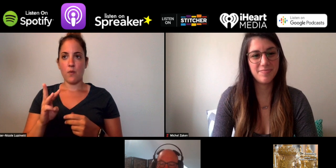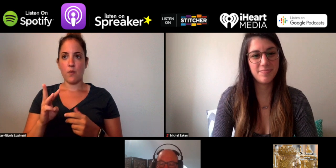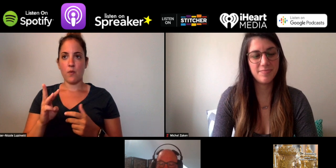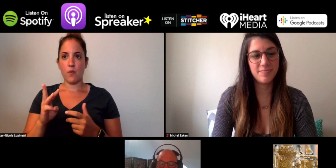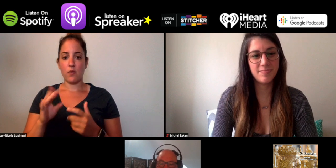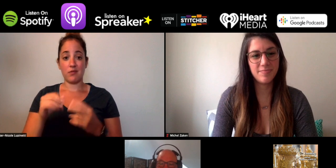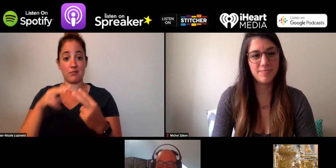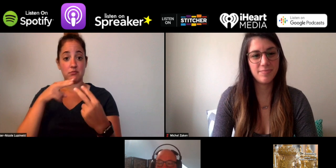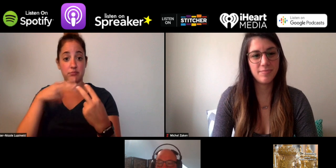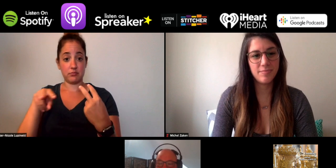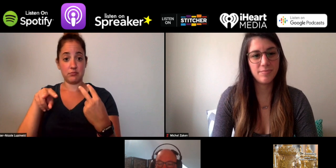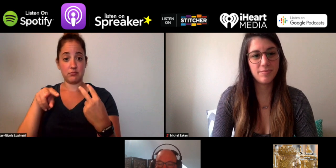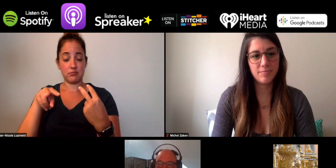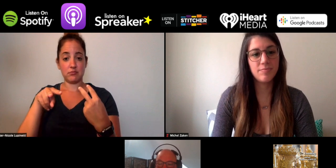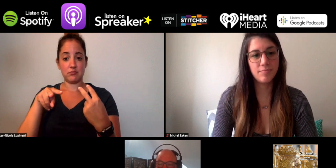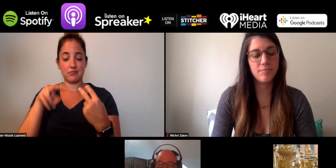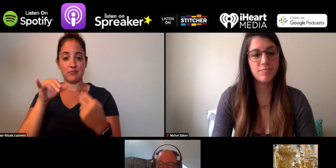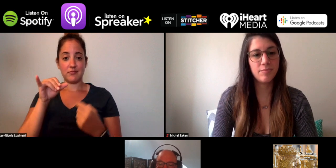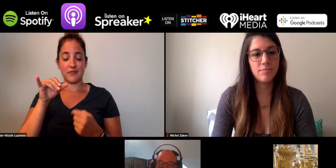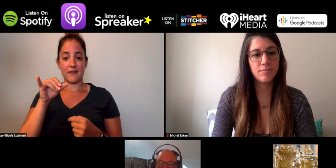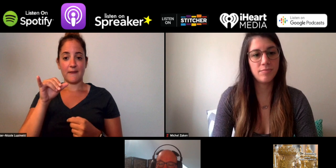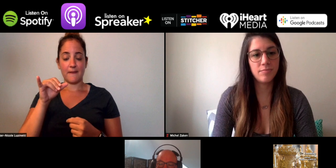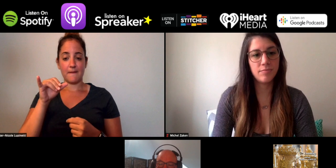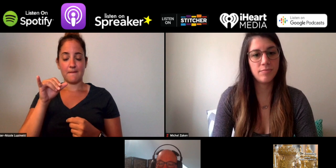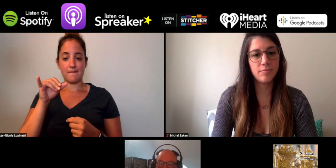disengaging eye contact is